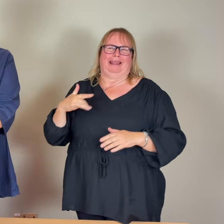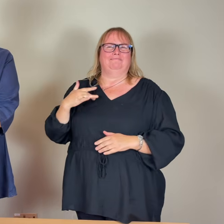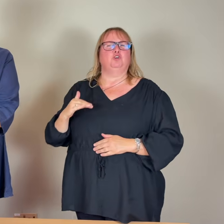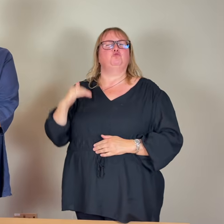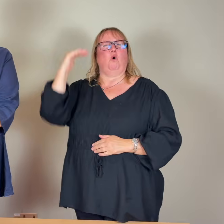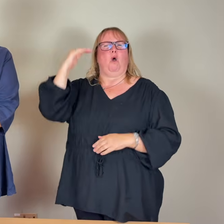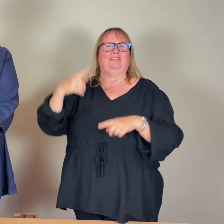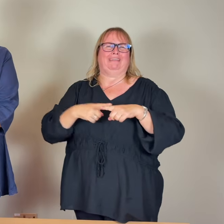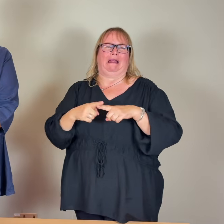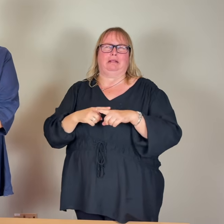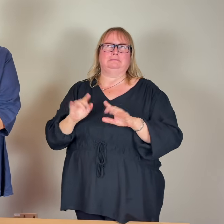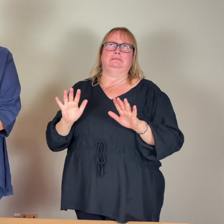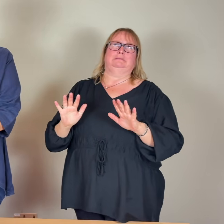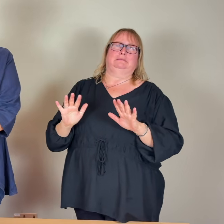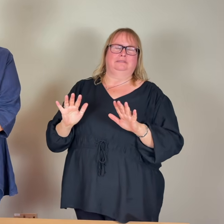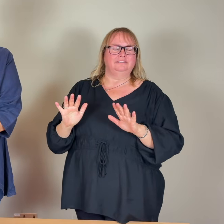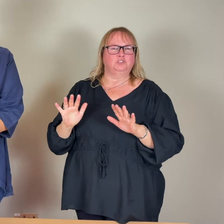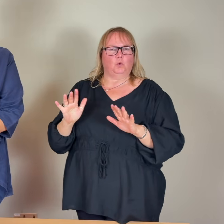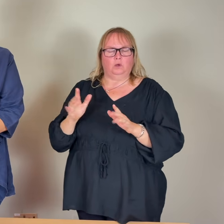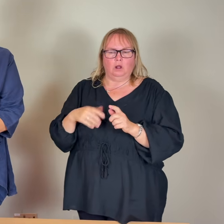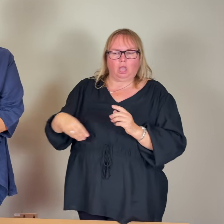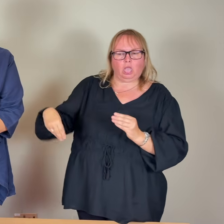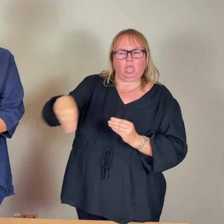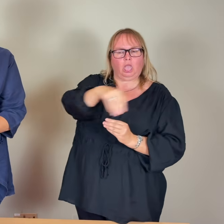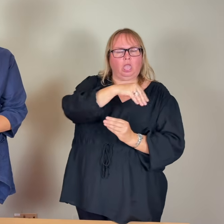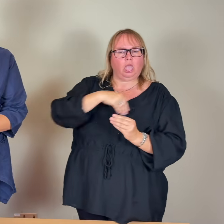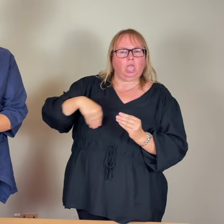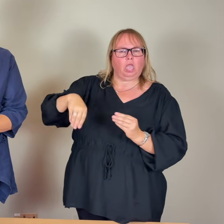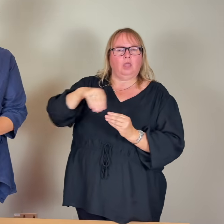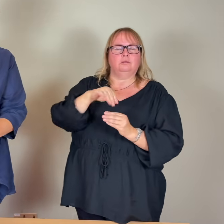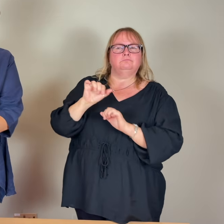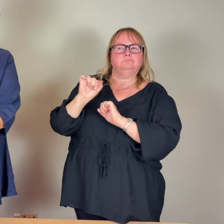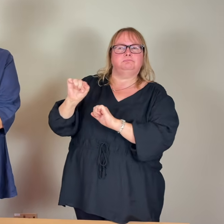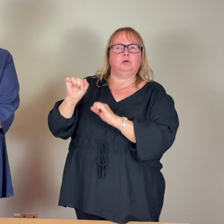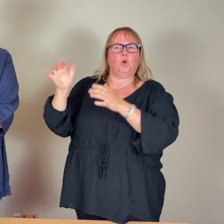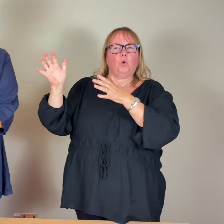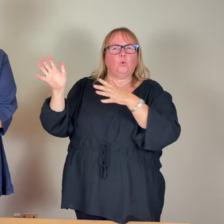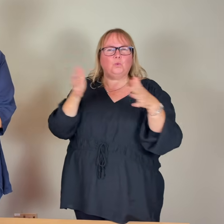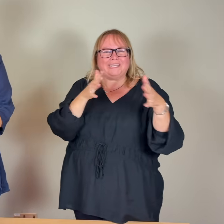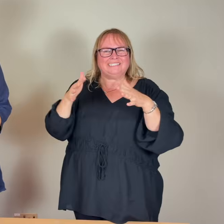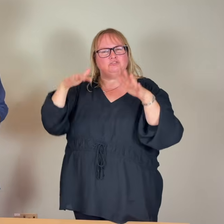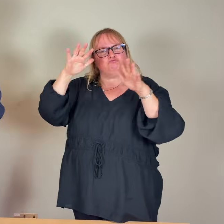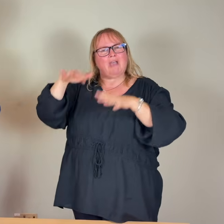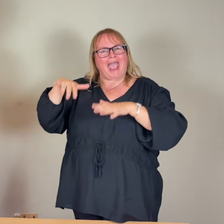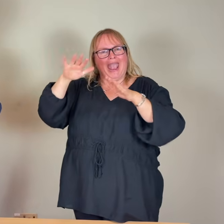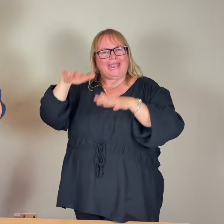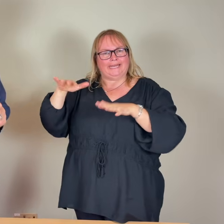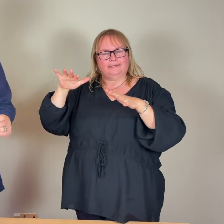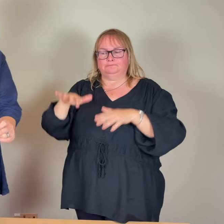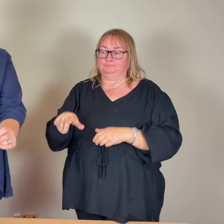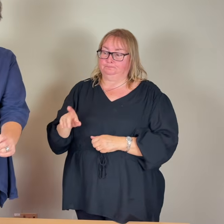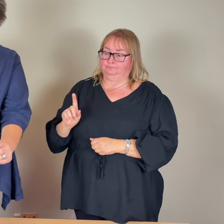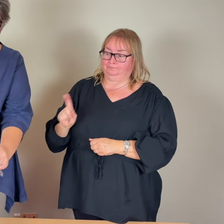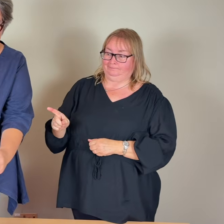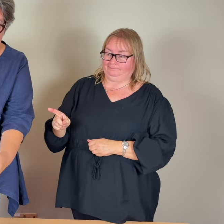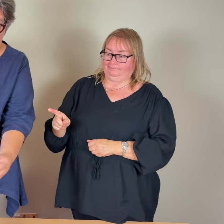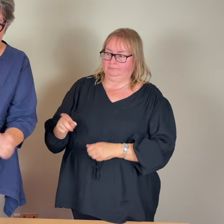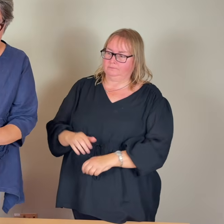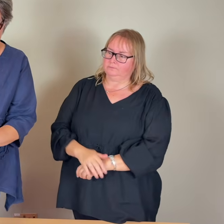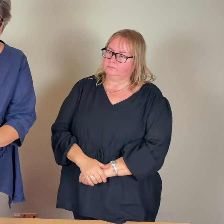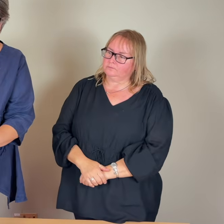England. It just gives us another layer against the wind and the rain. So we take our cling